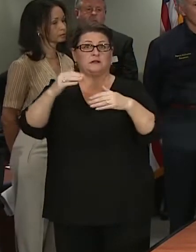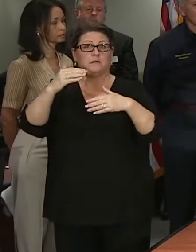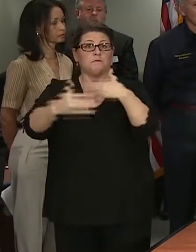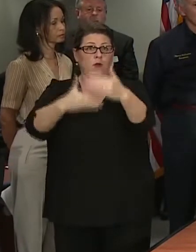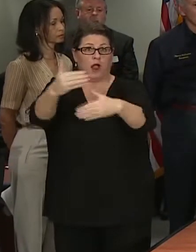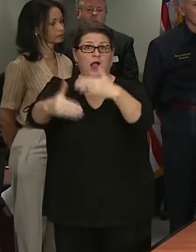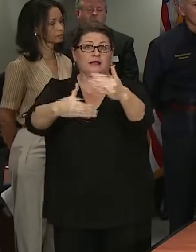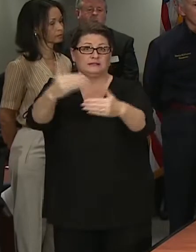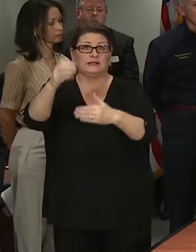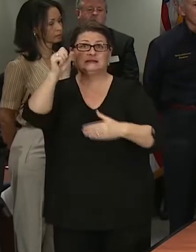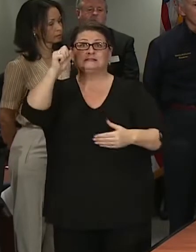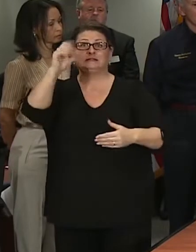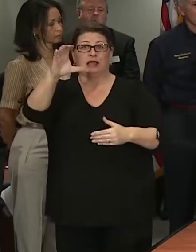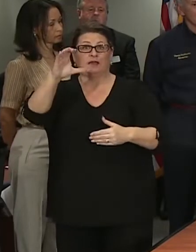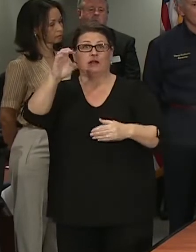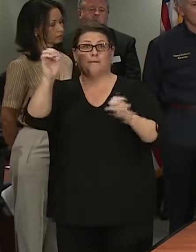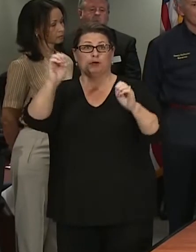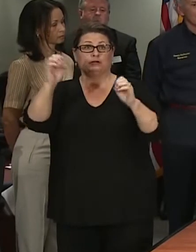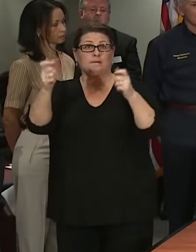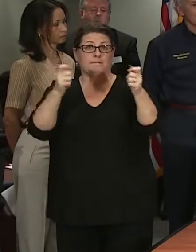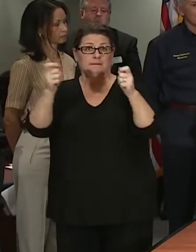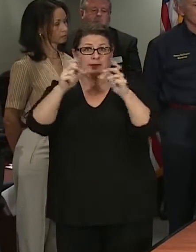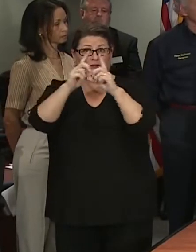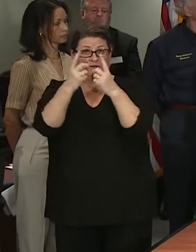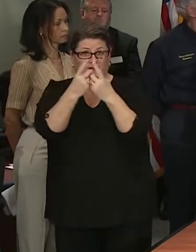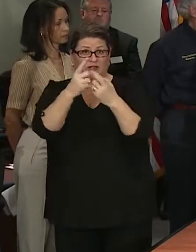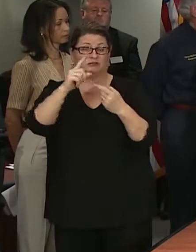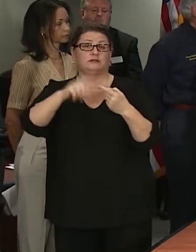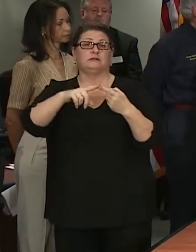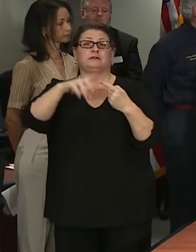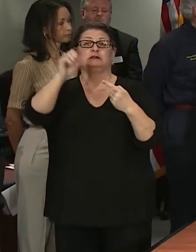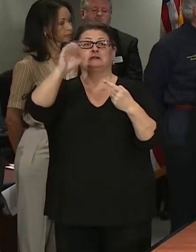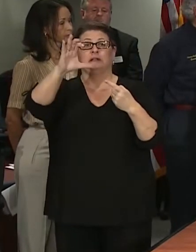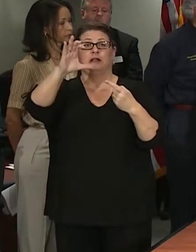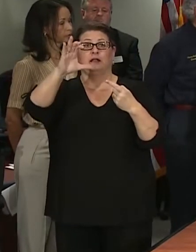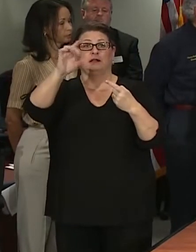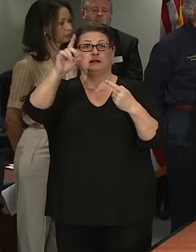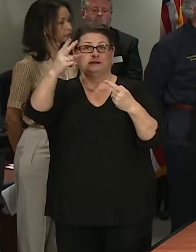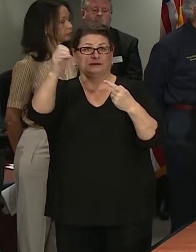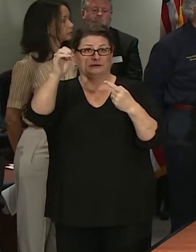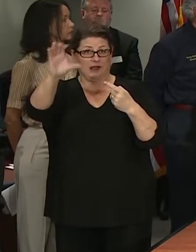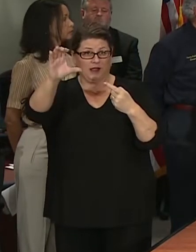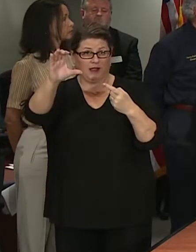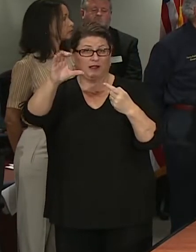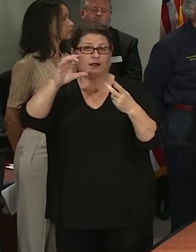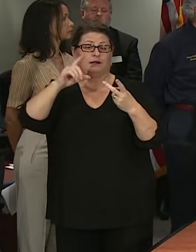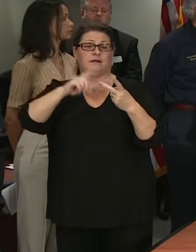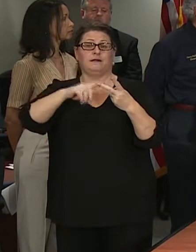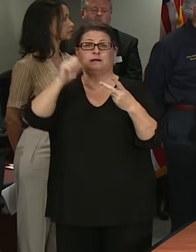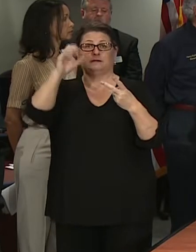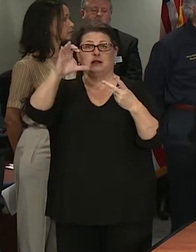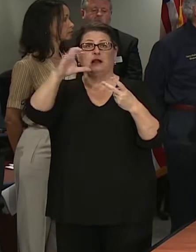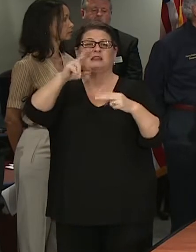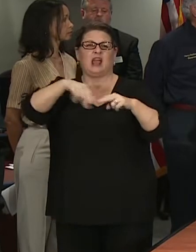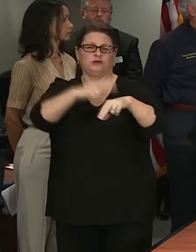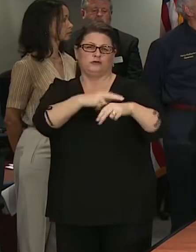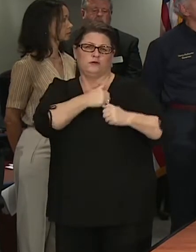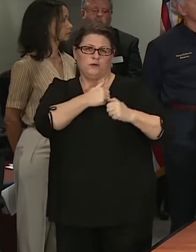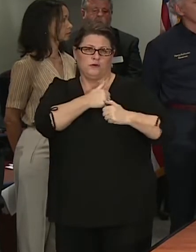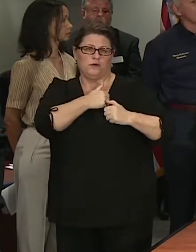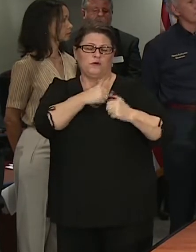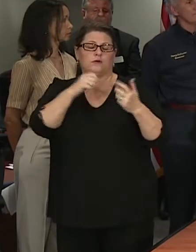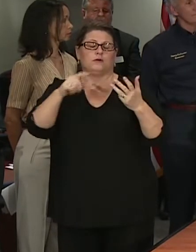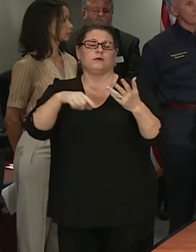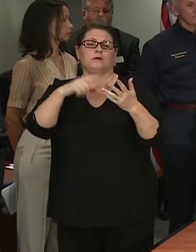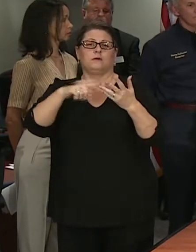South Carolina Emergency Management Division, South Carolina Department of Health and Environmental Control, South Carolina National Guard,